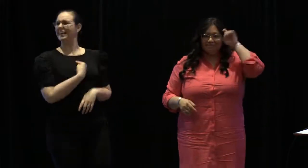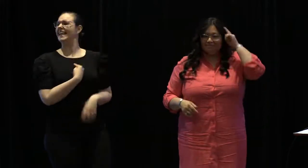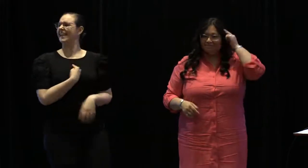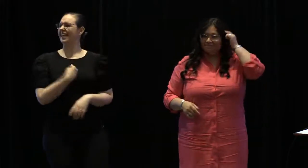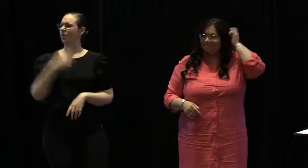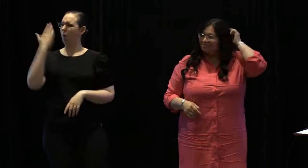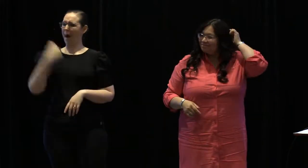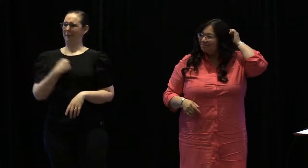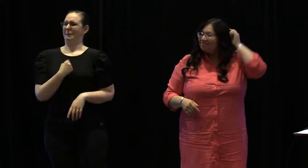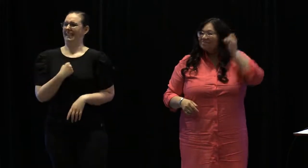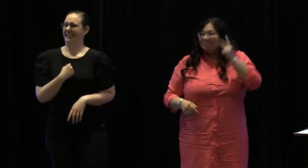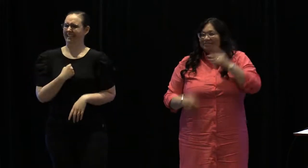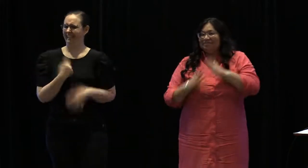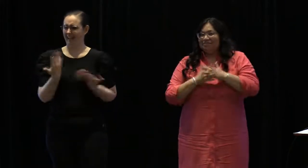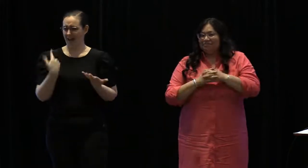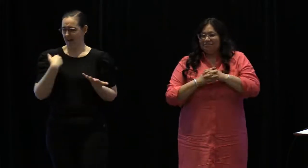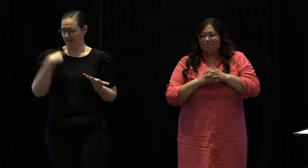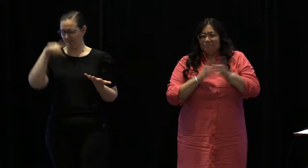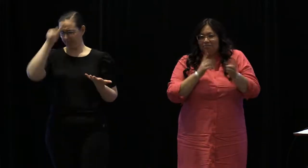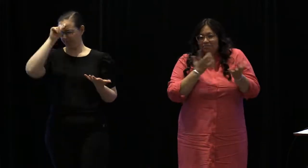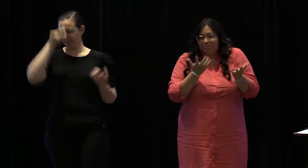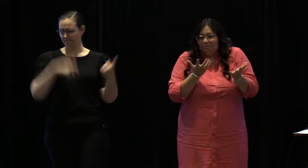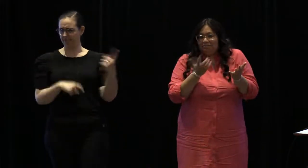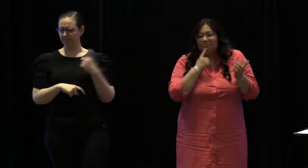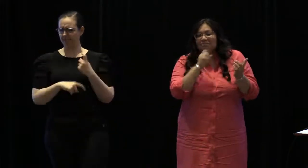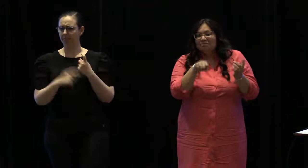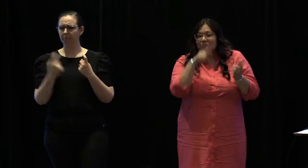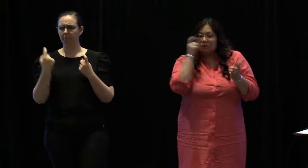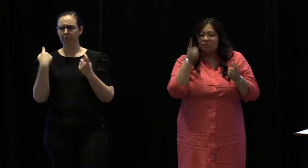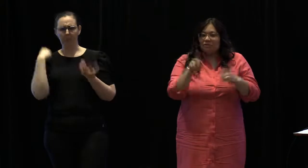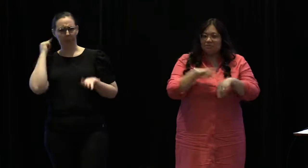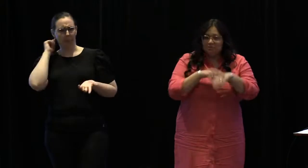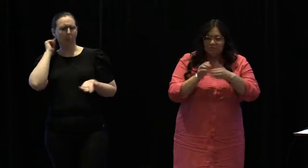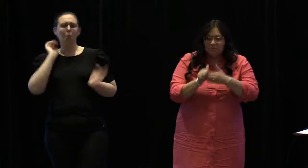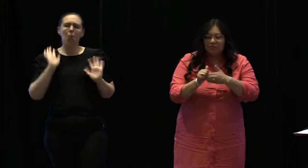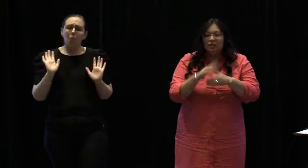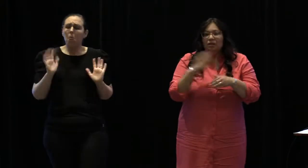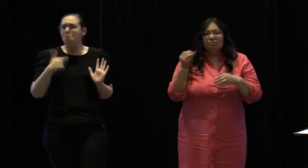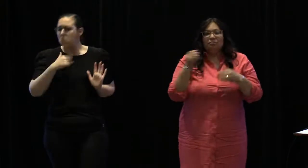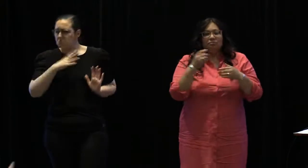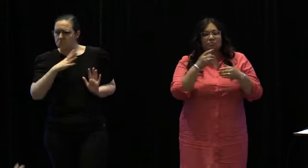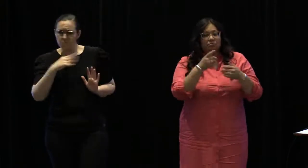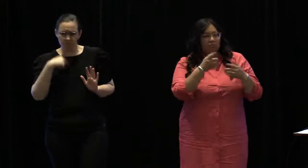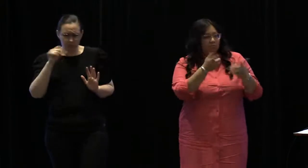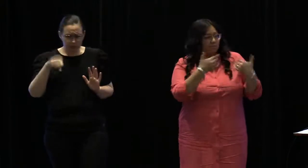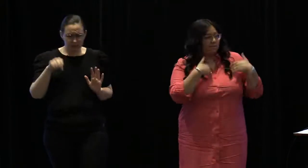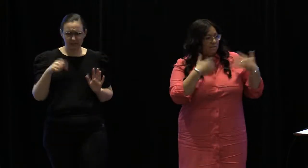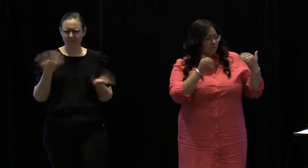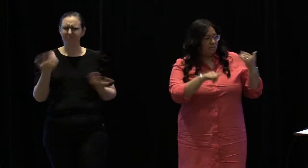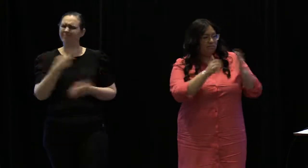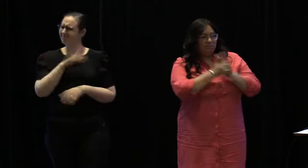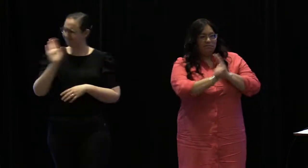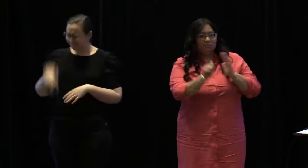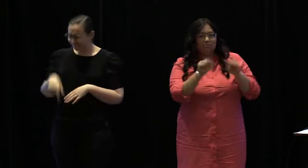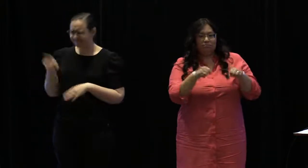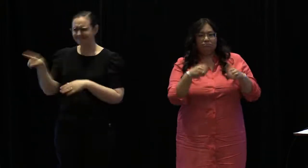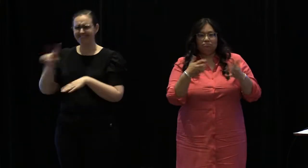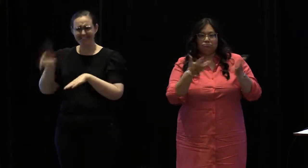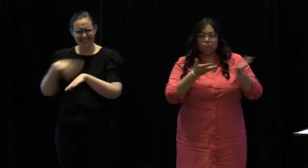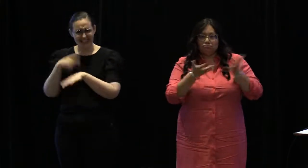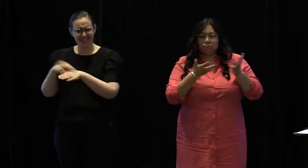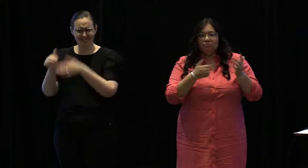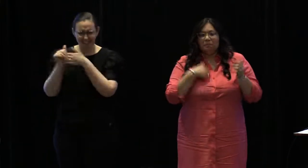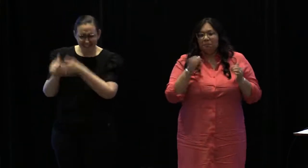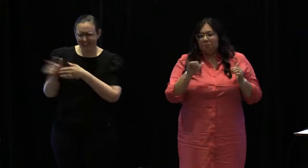on a board. And I thought, he has got an ulterior motive. He never just asks, how's it going? He wanted me to get